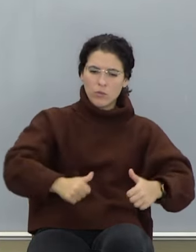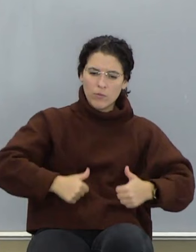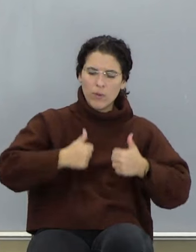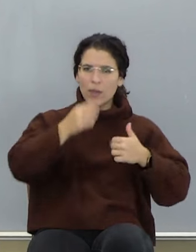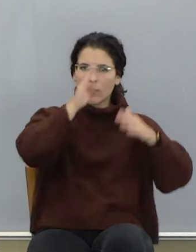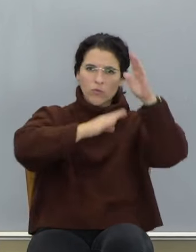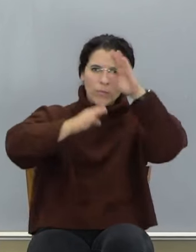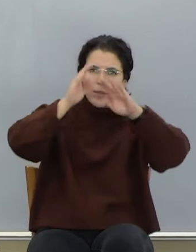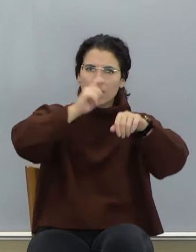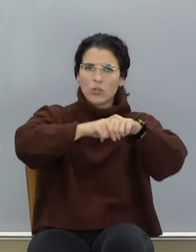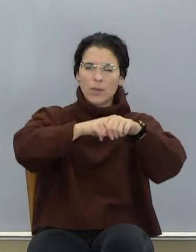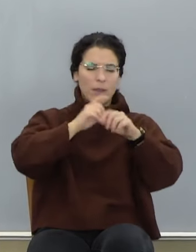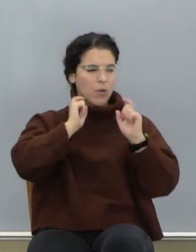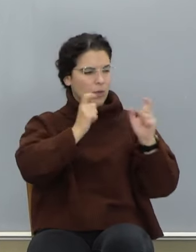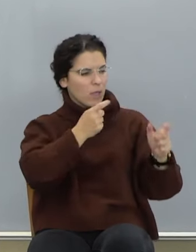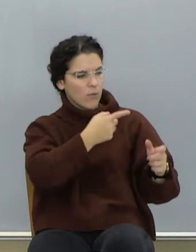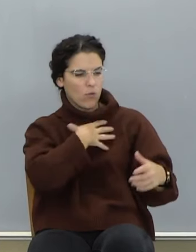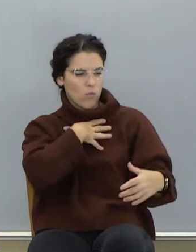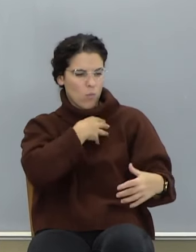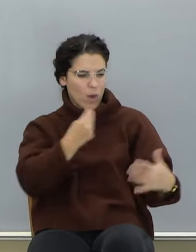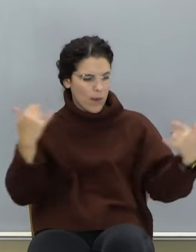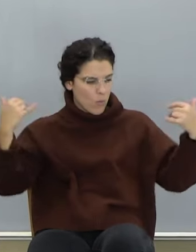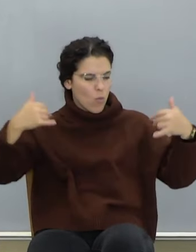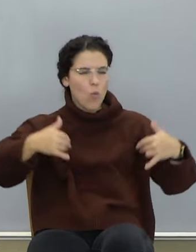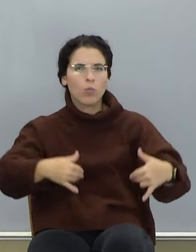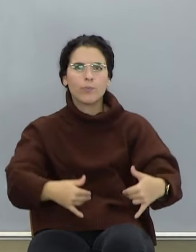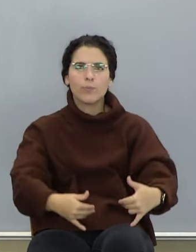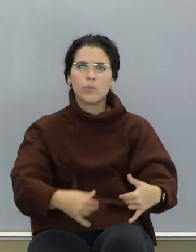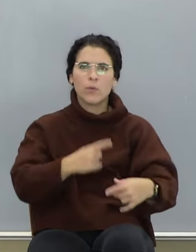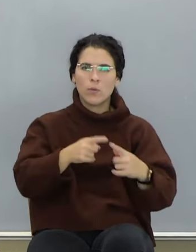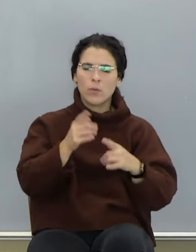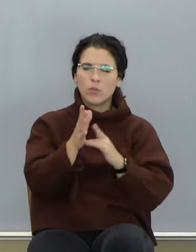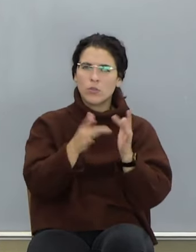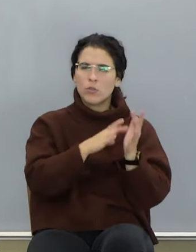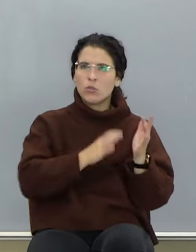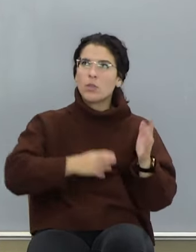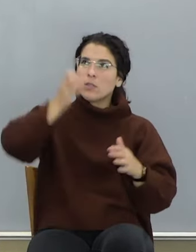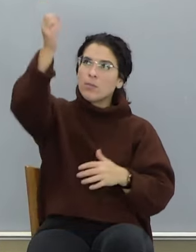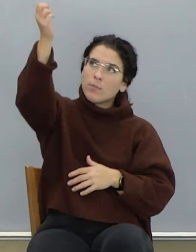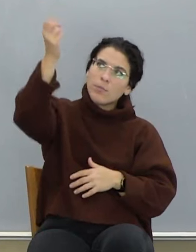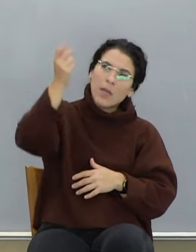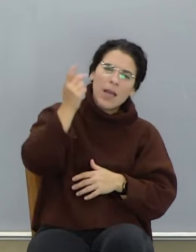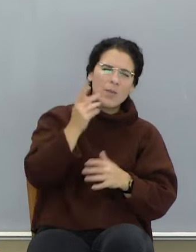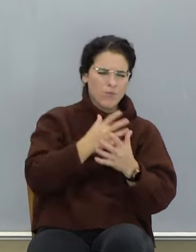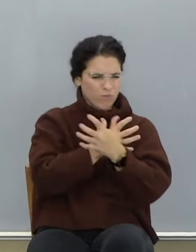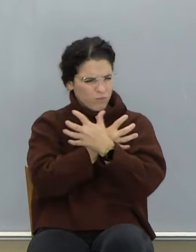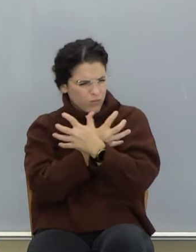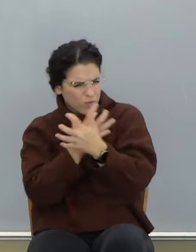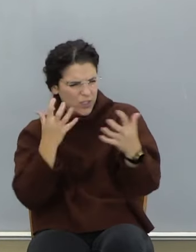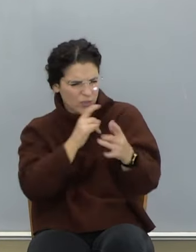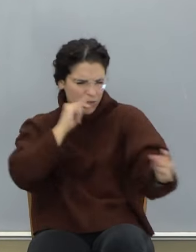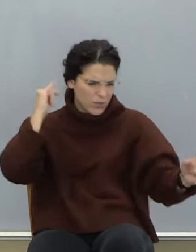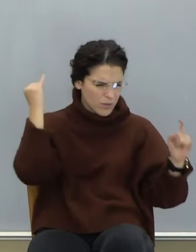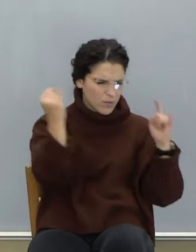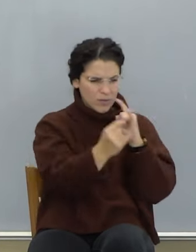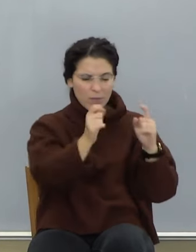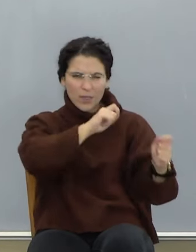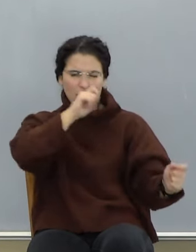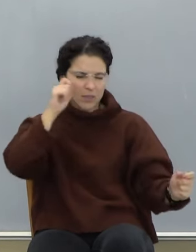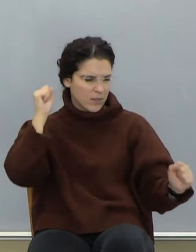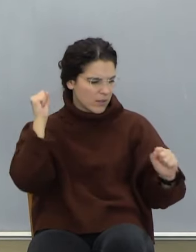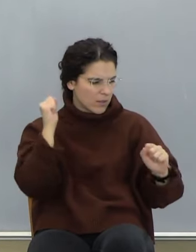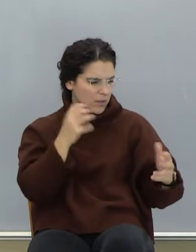guys. I'm going to give you white robes, okay? And so when Jesus comes back in fury and in vengeance,